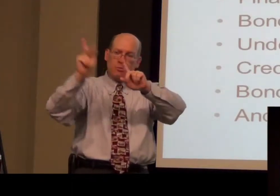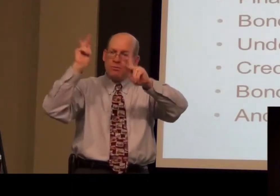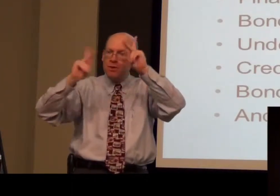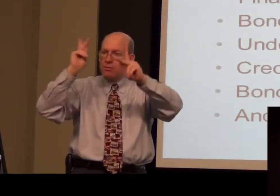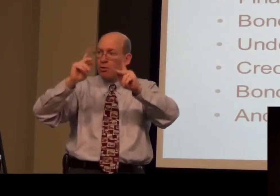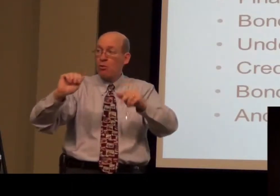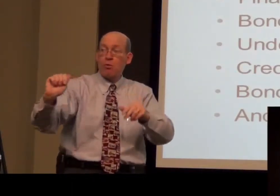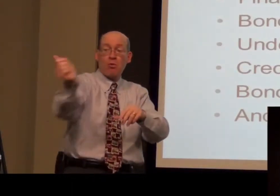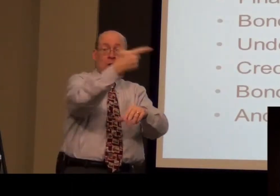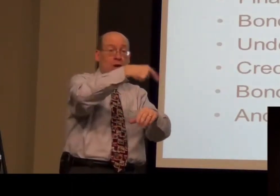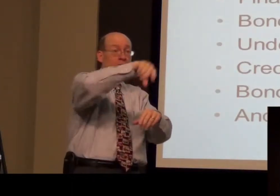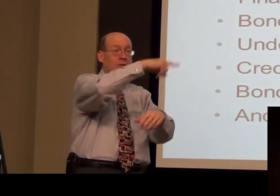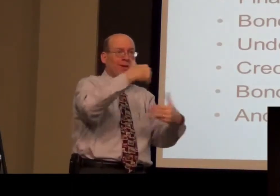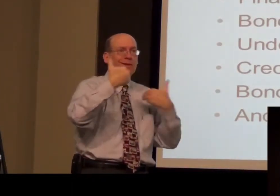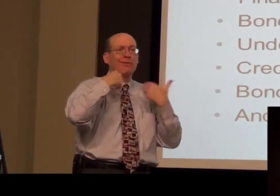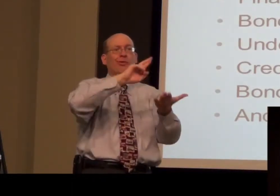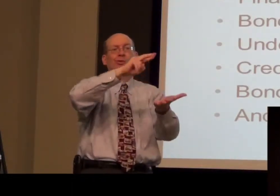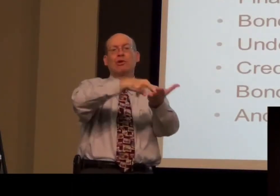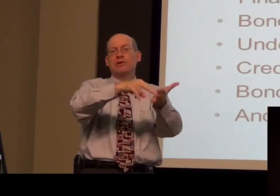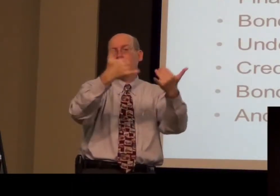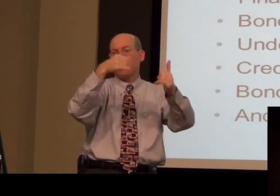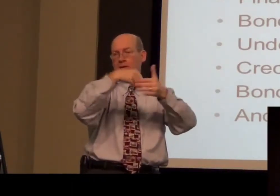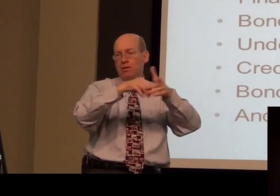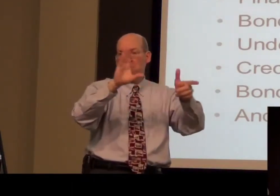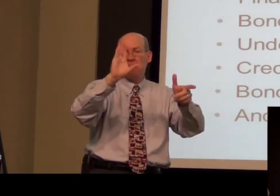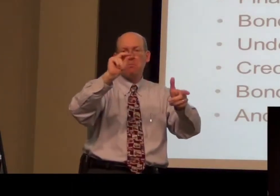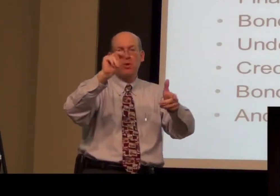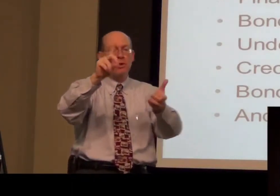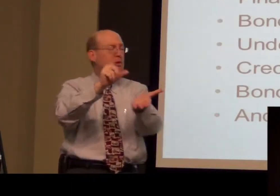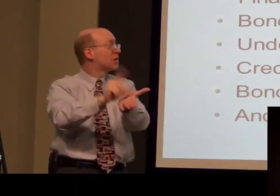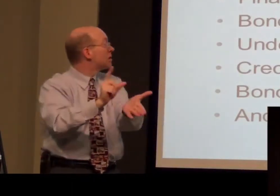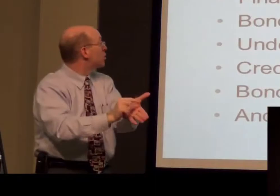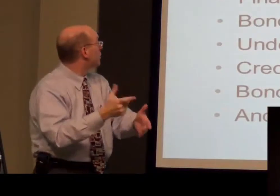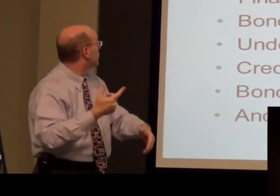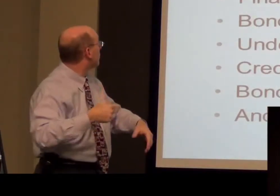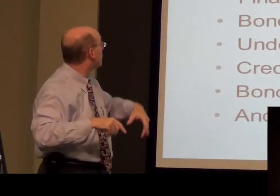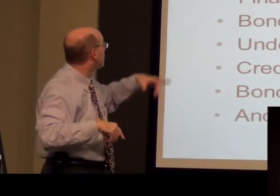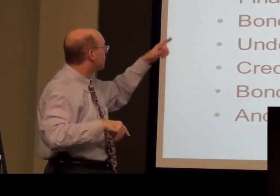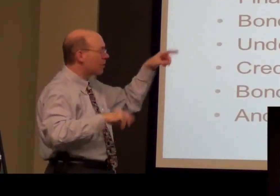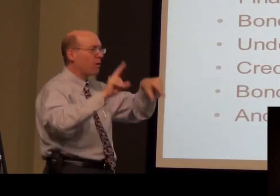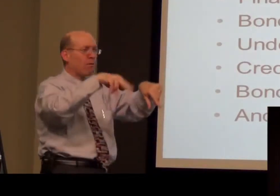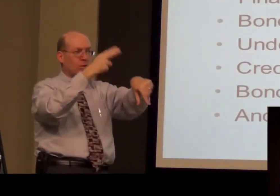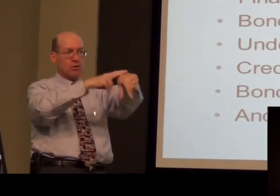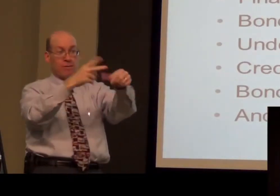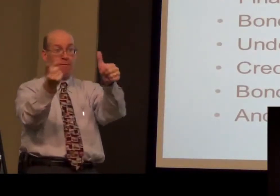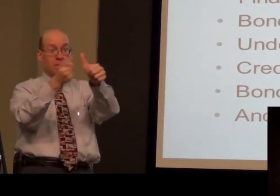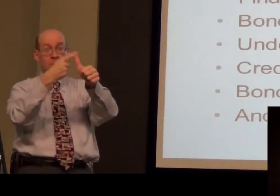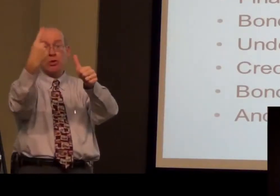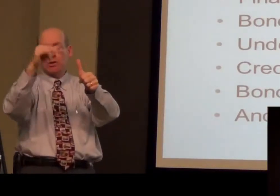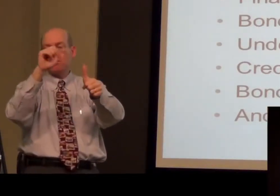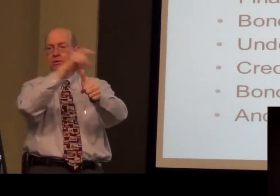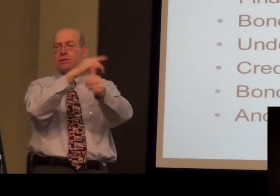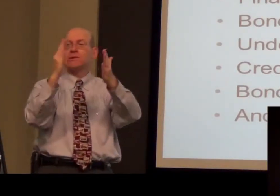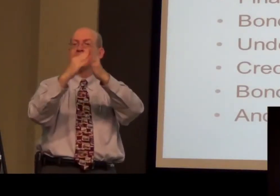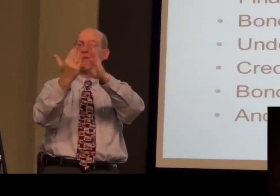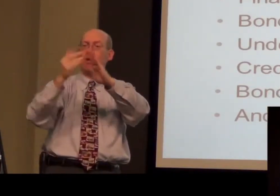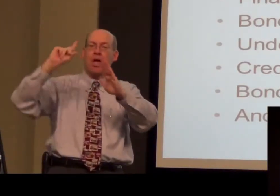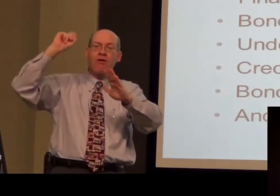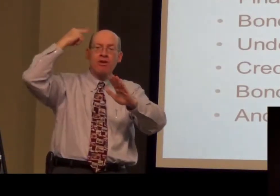So last year, when we were really getting started in this project, I had the chance to meet a lot of different people, and of